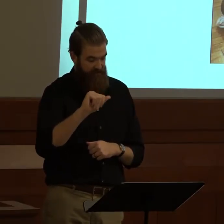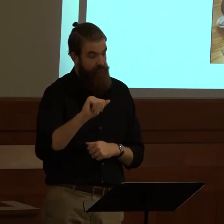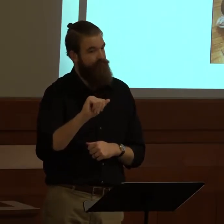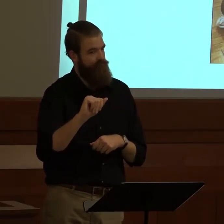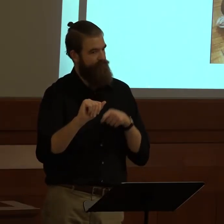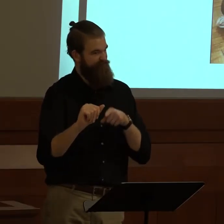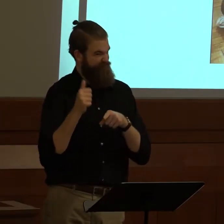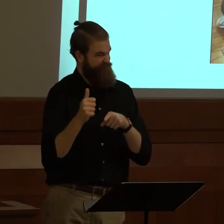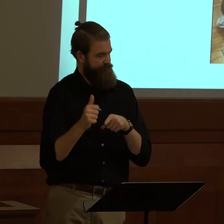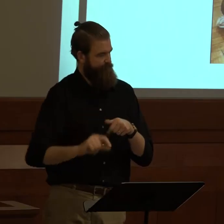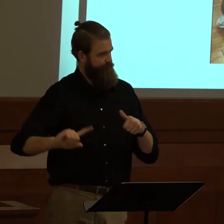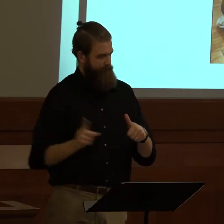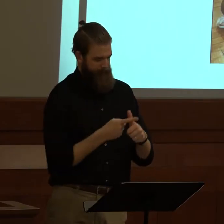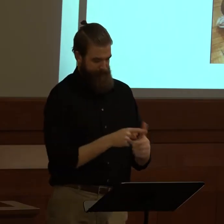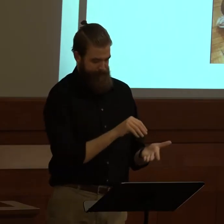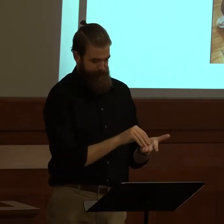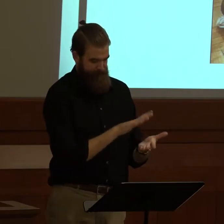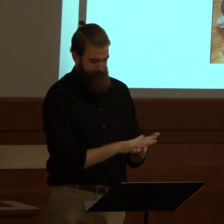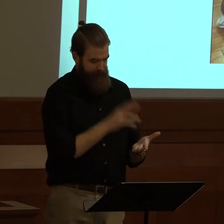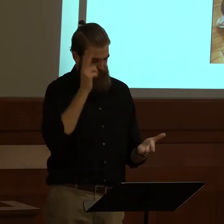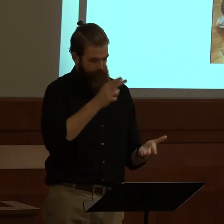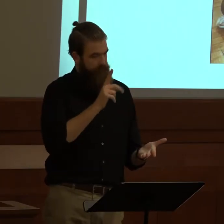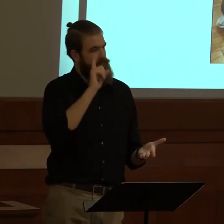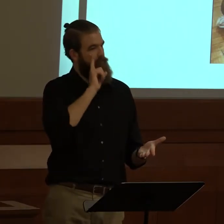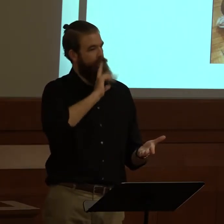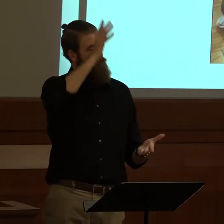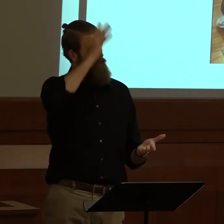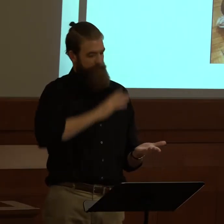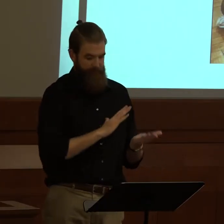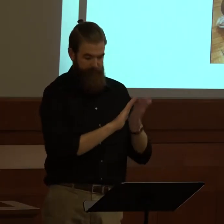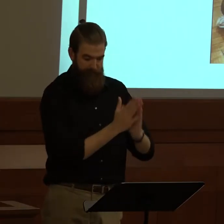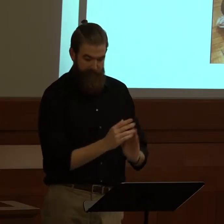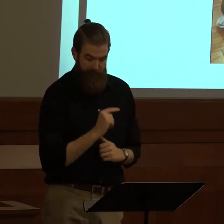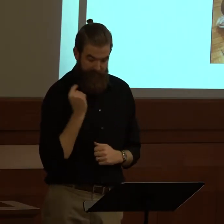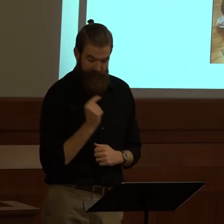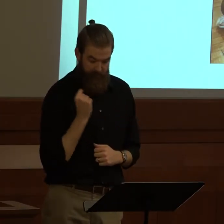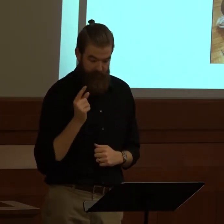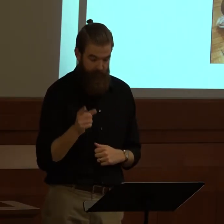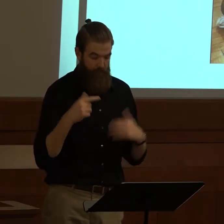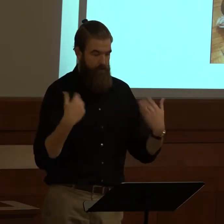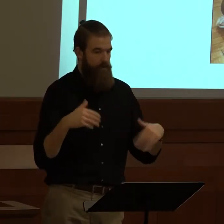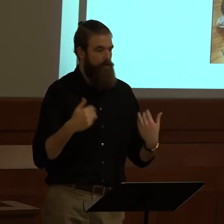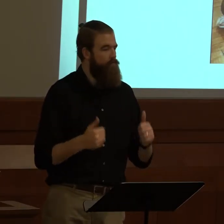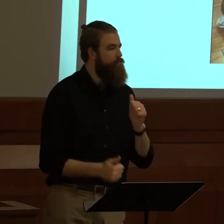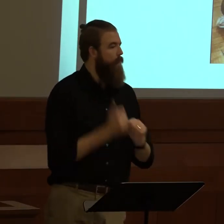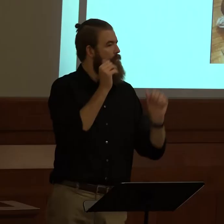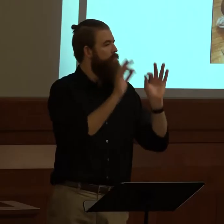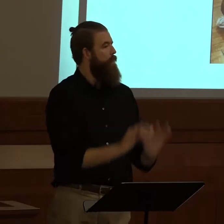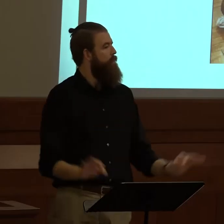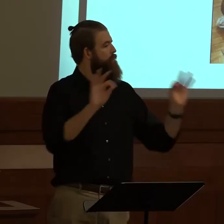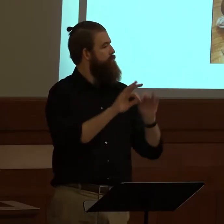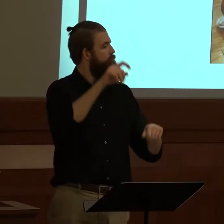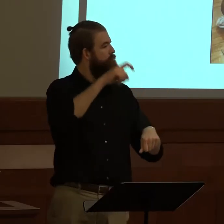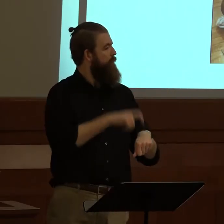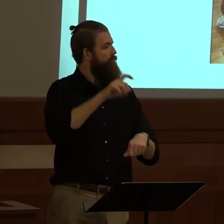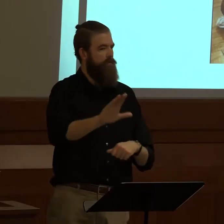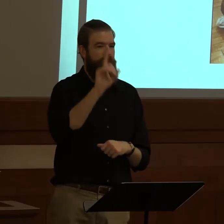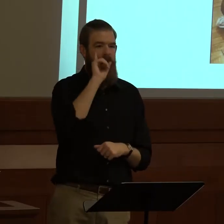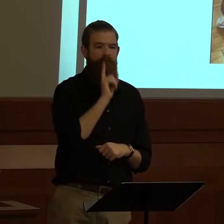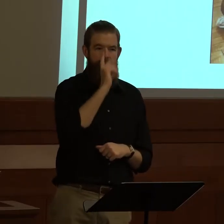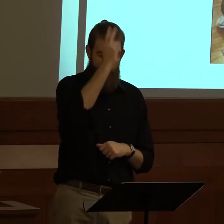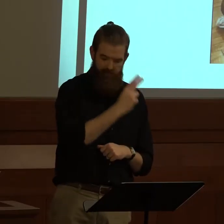history. Because he was born deaf and educated in schools for the deaf, La Fonta was no missionary, but an